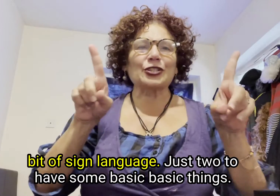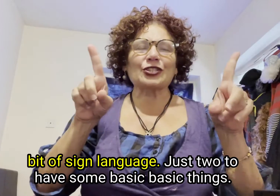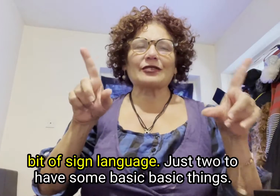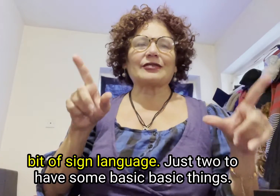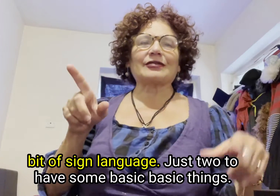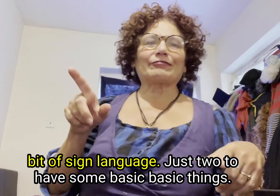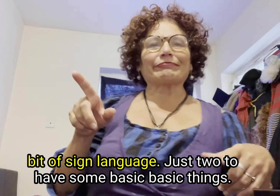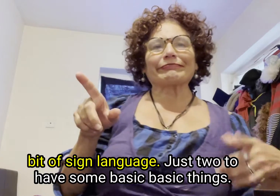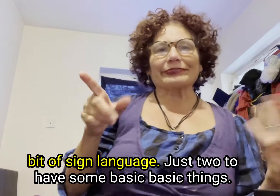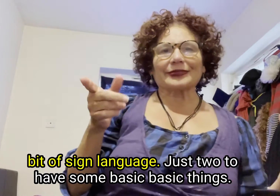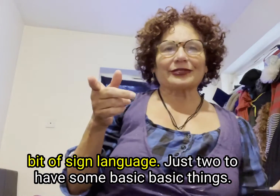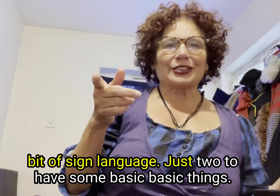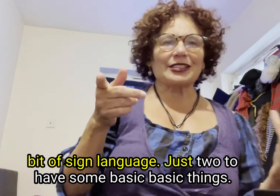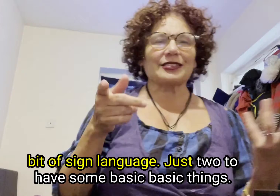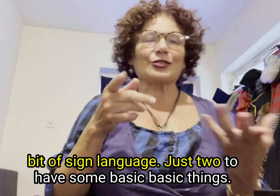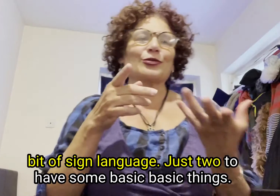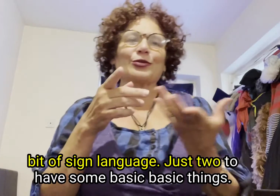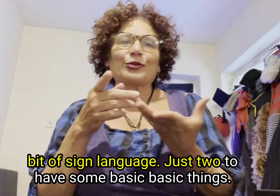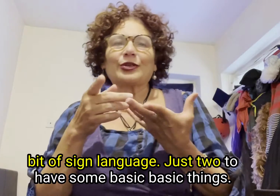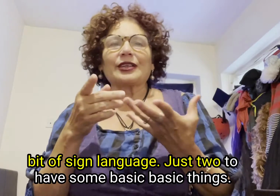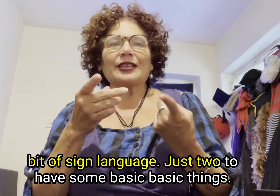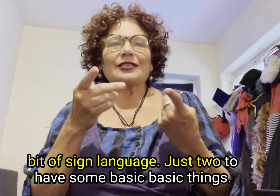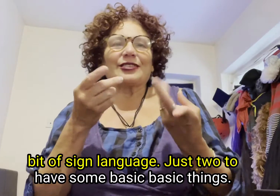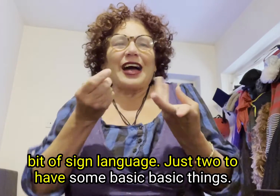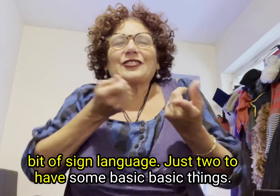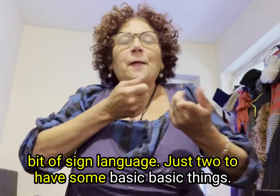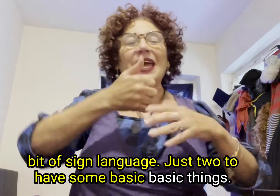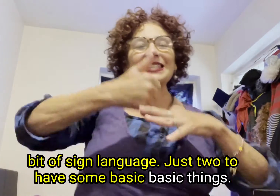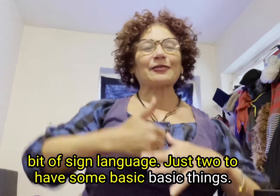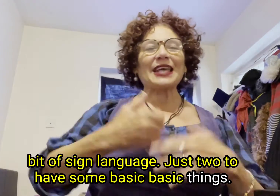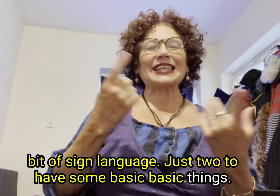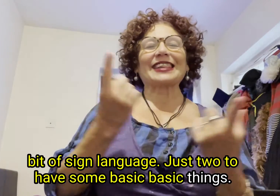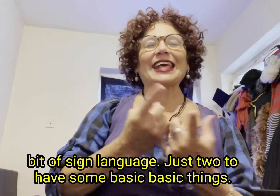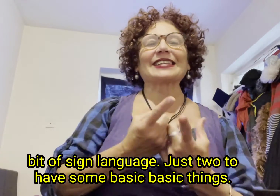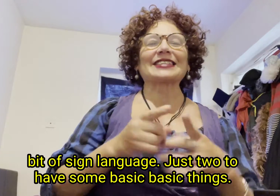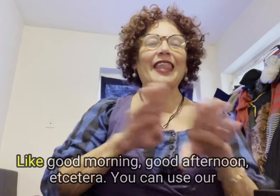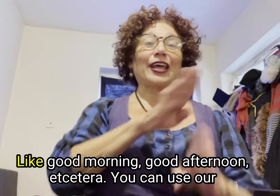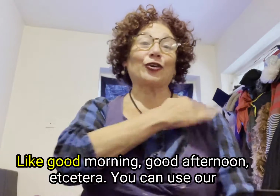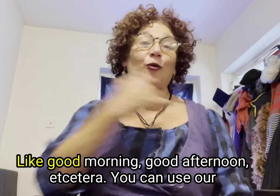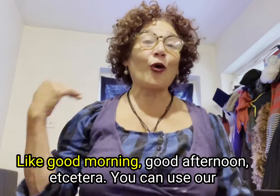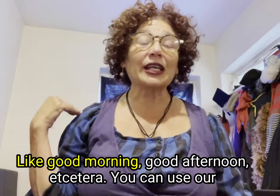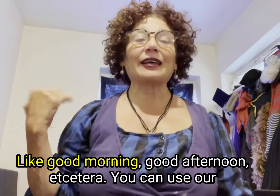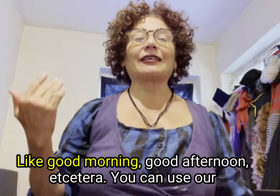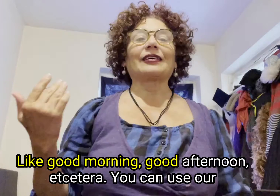language just to have some basic things like good morning,